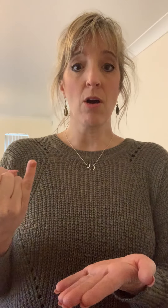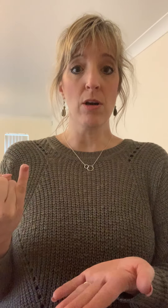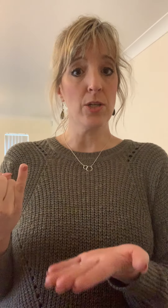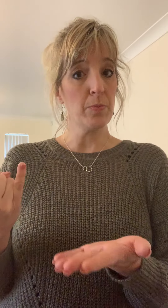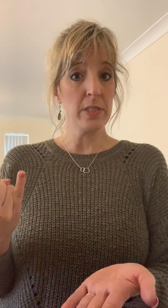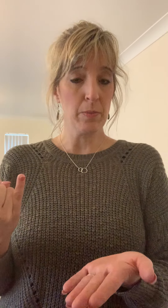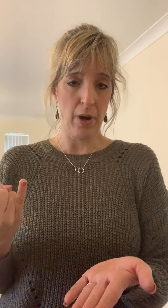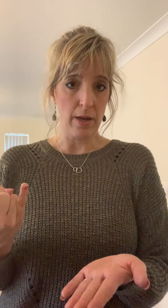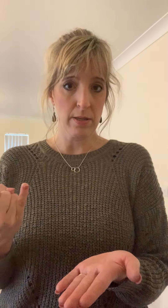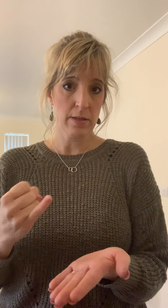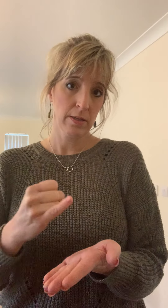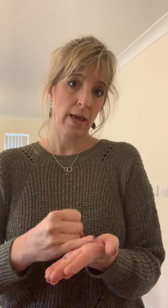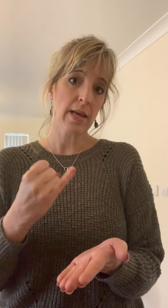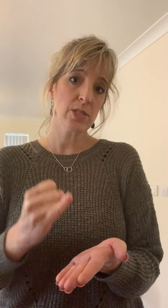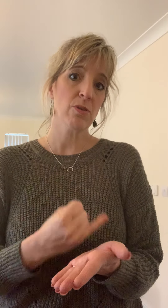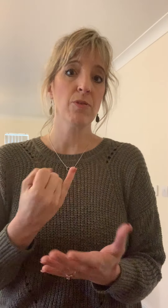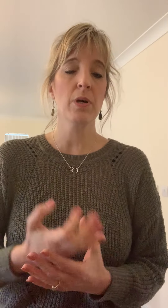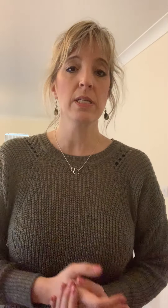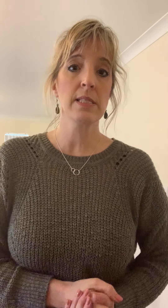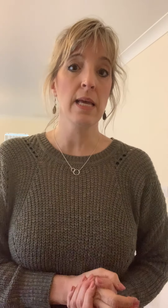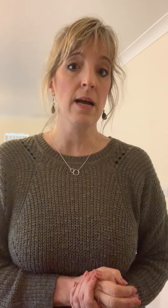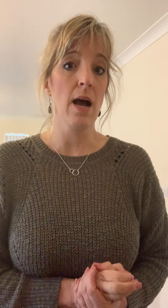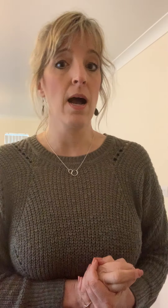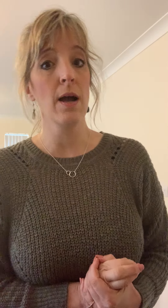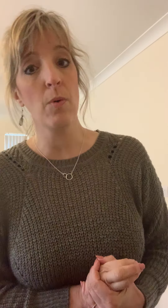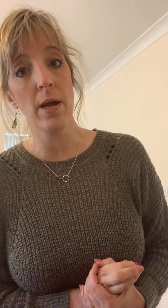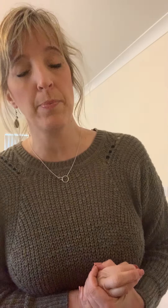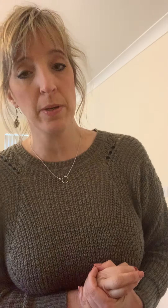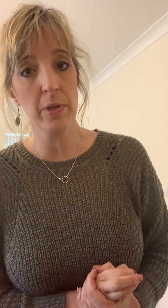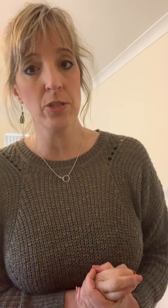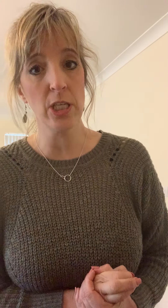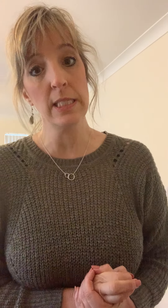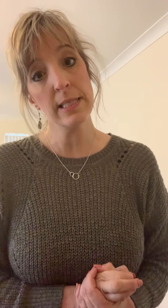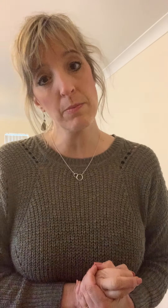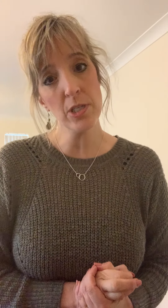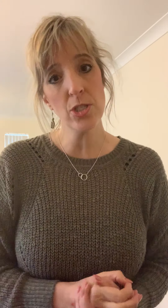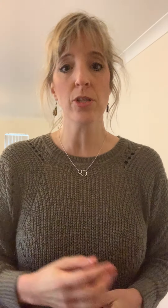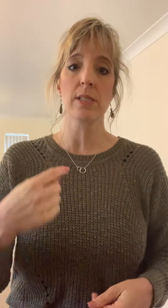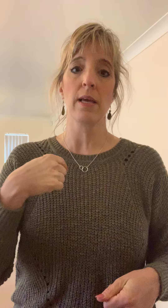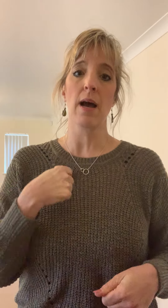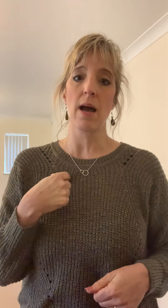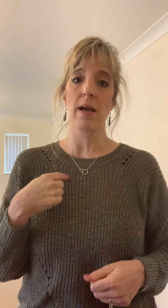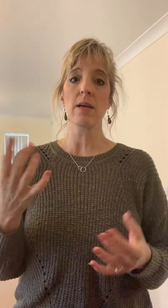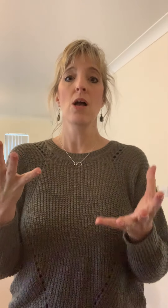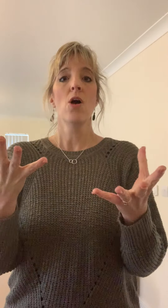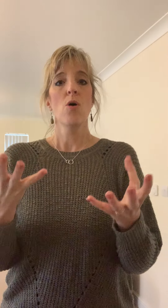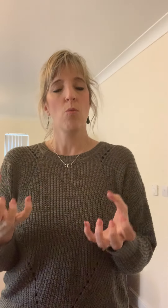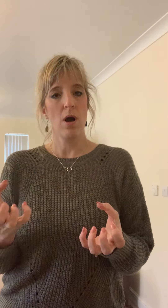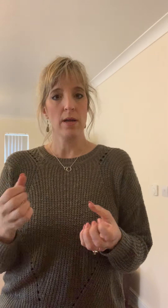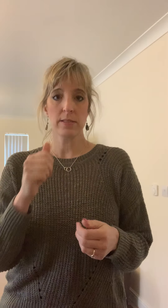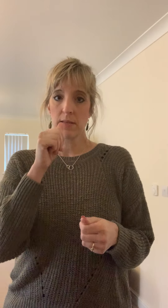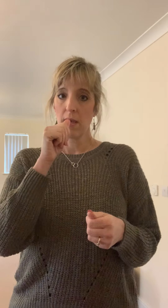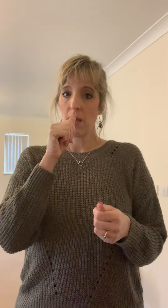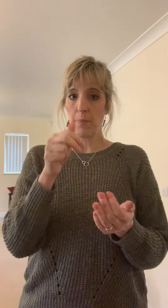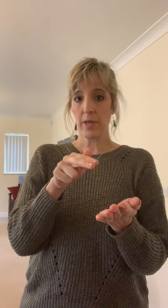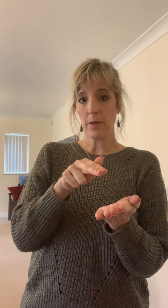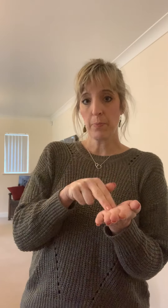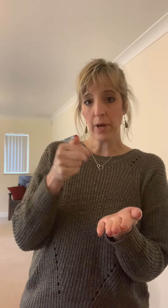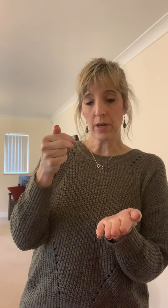on your piece of bread, okay? So if you want to say, I want a peanut butter and jelly sandwich, you could say, I want a peanut